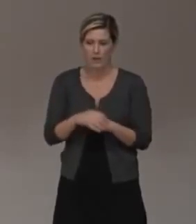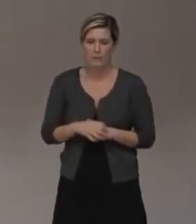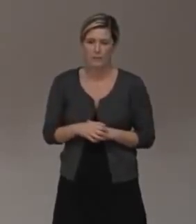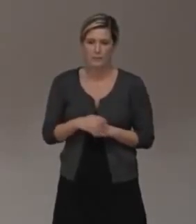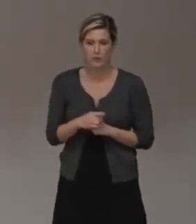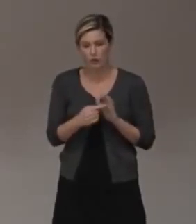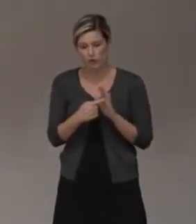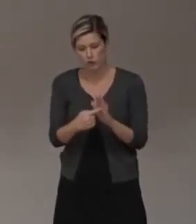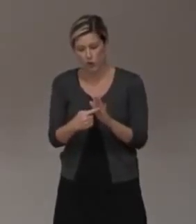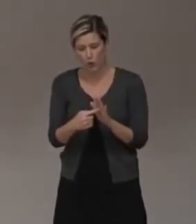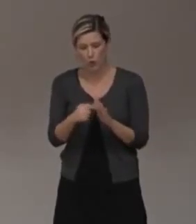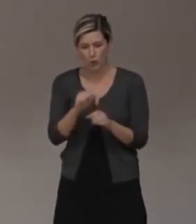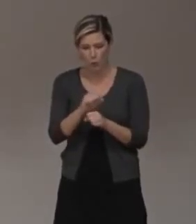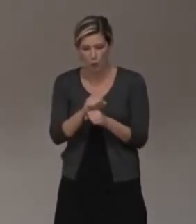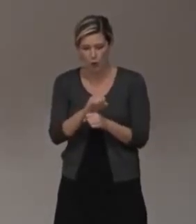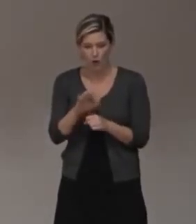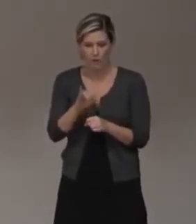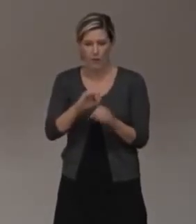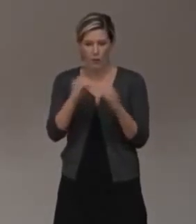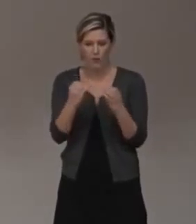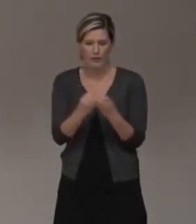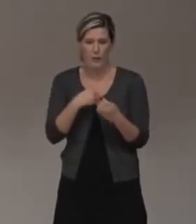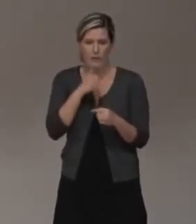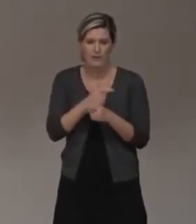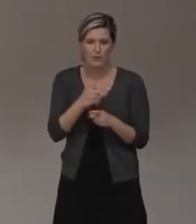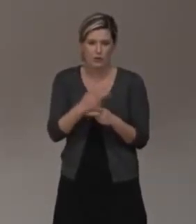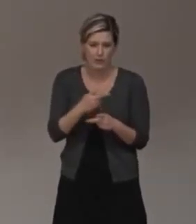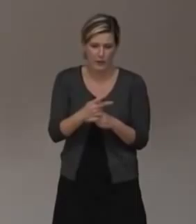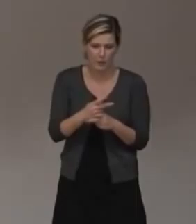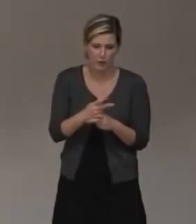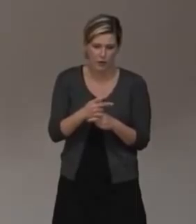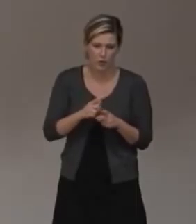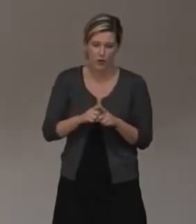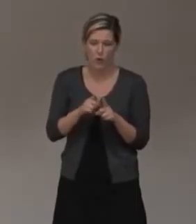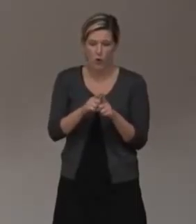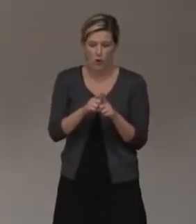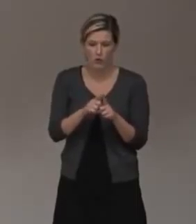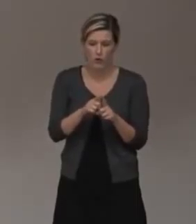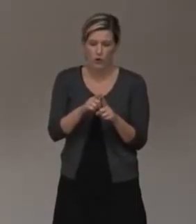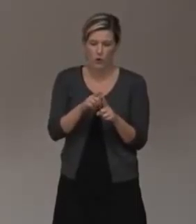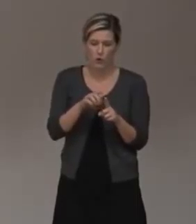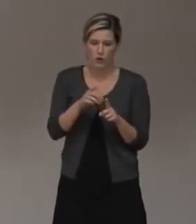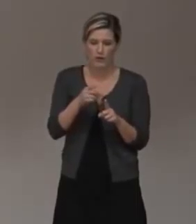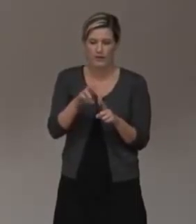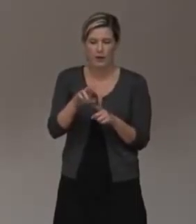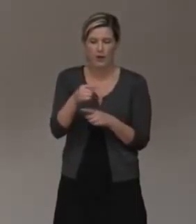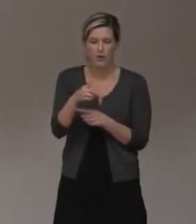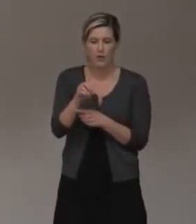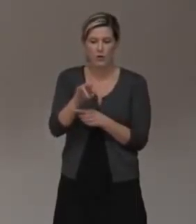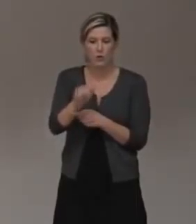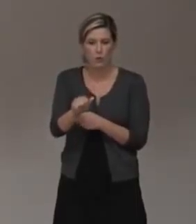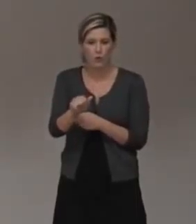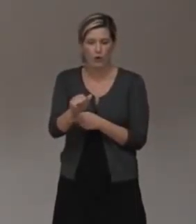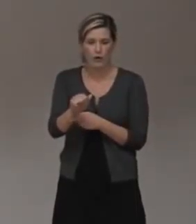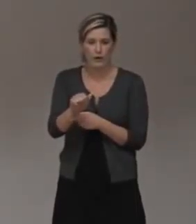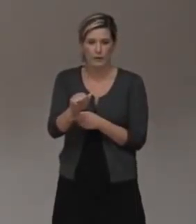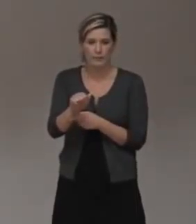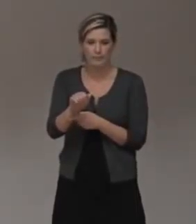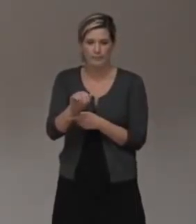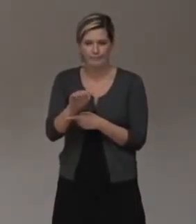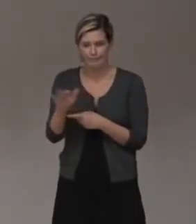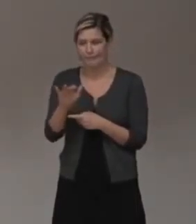profiling the work of My Sister's Keeper and its visionary Boston humanitarian, Dr. Gloria White-Hammond, who also